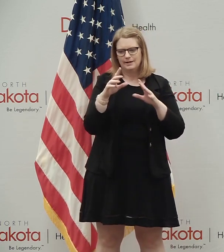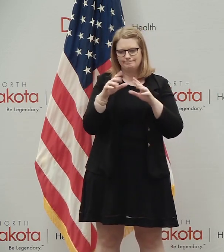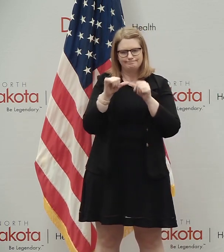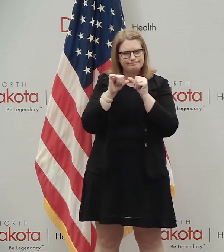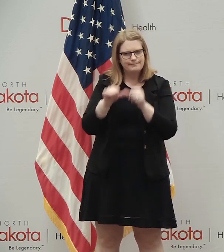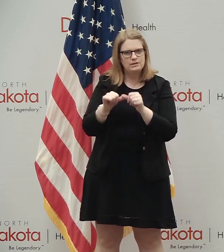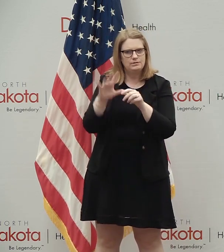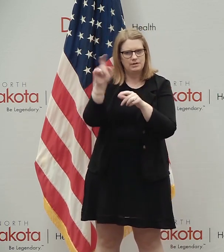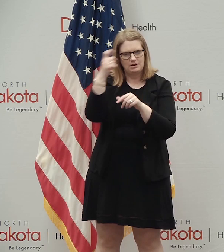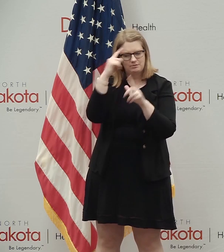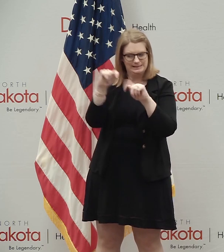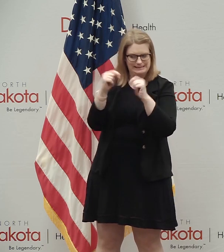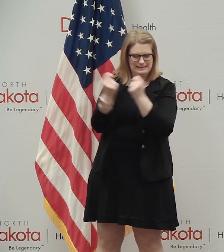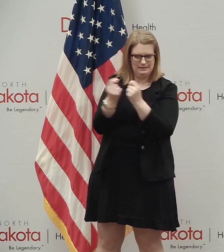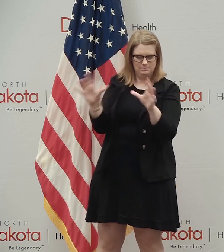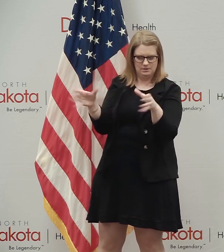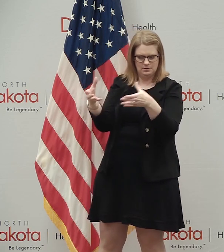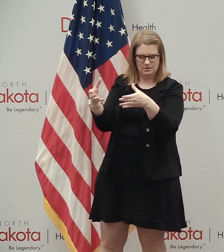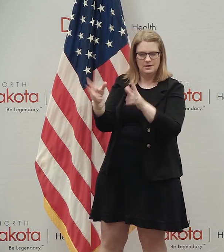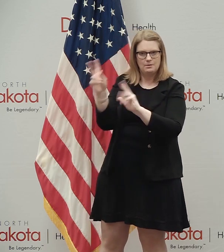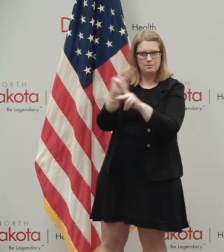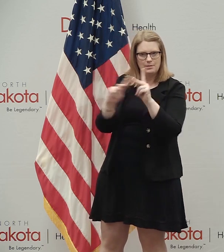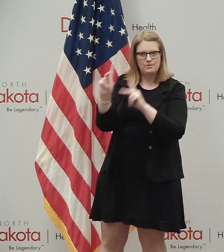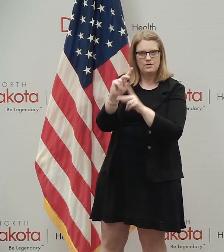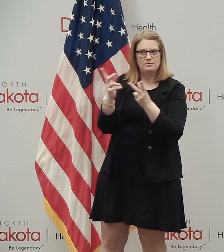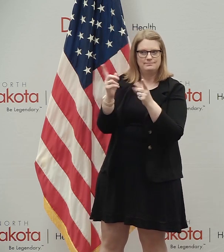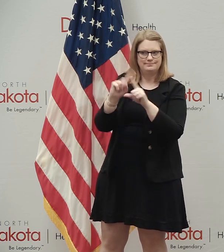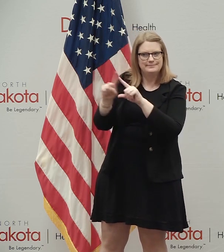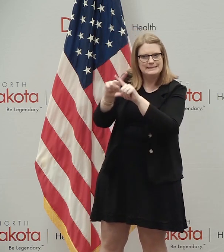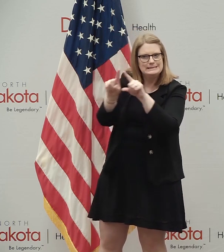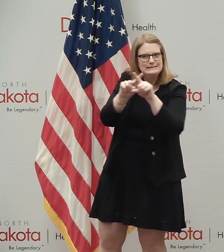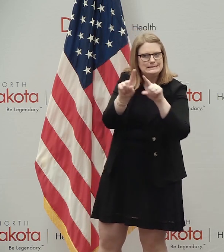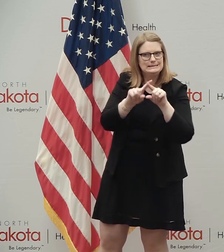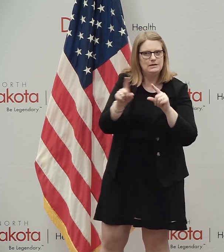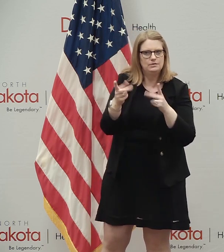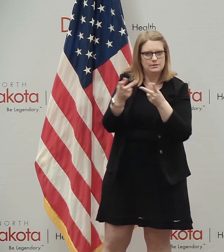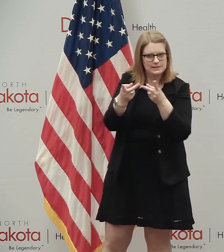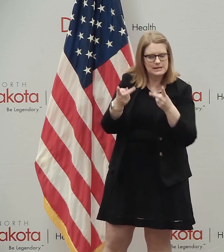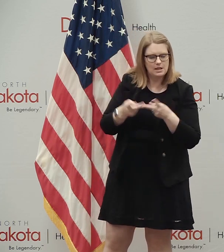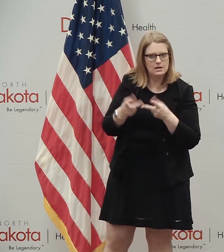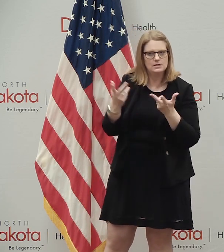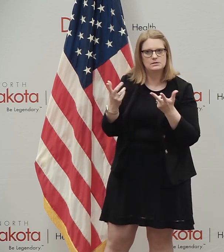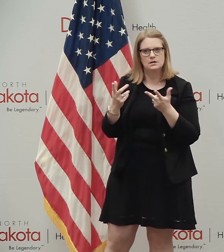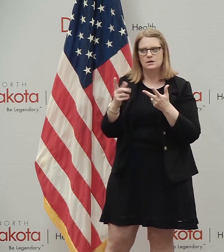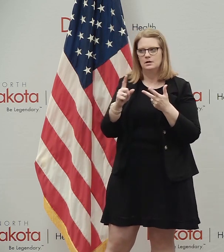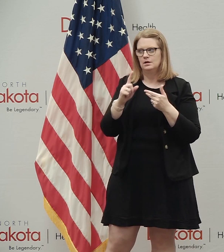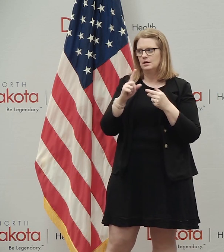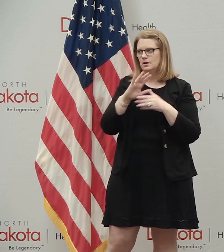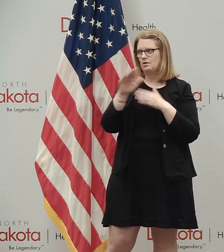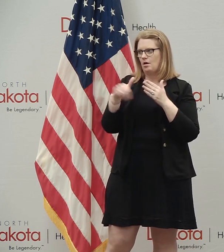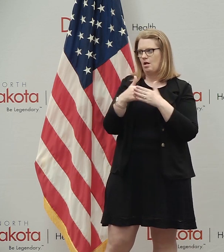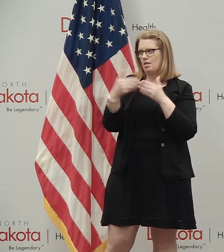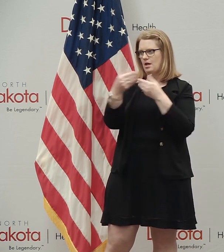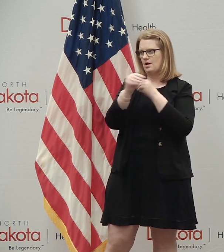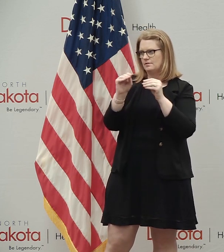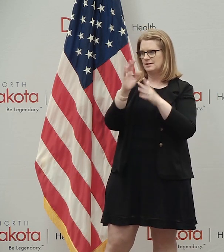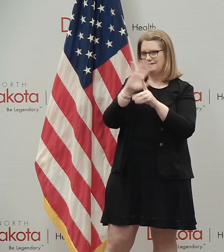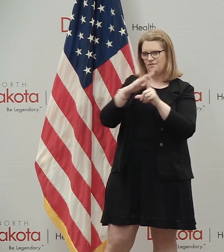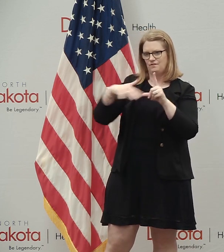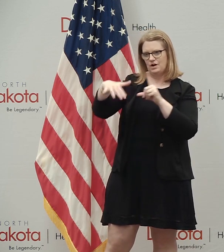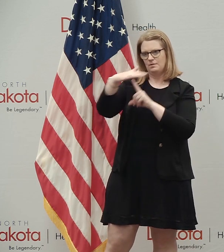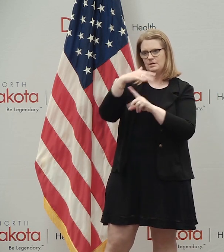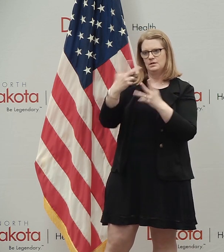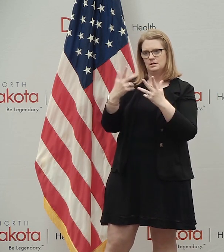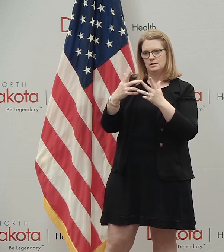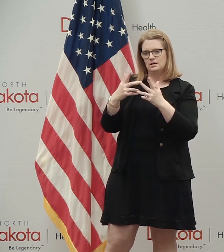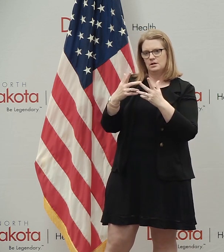early on that includes people from facilities, because this also affects, in all cases, in all office environments, it affects the amount